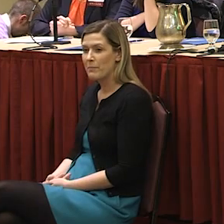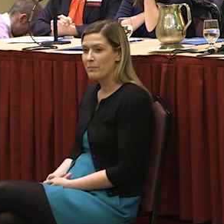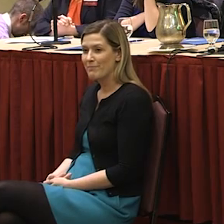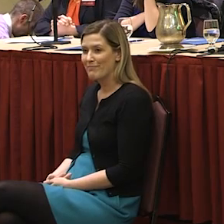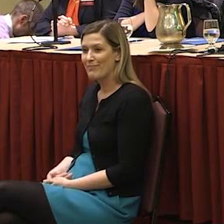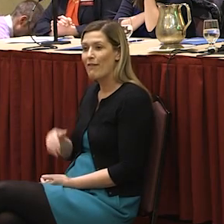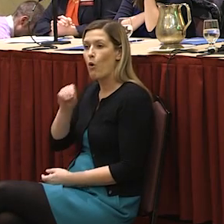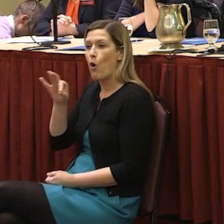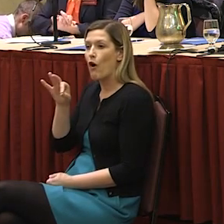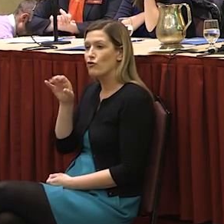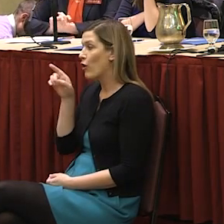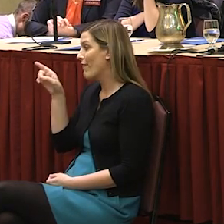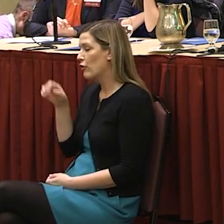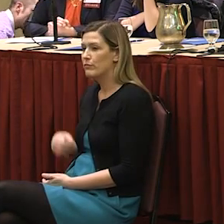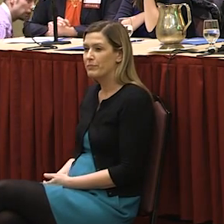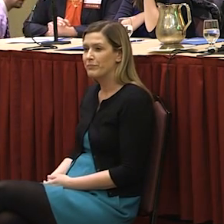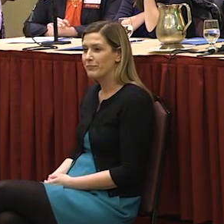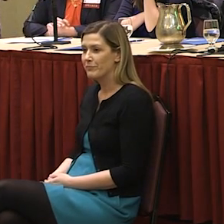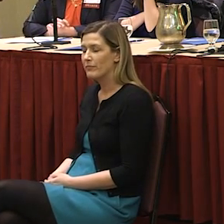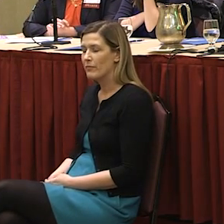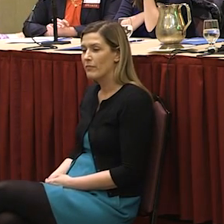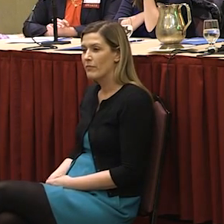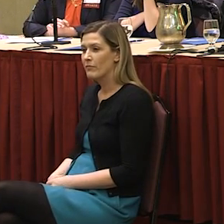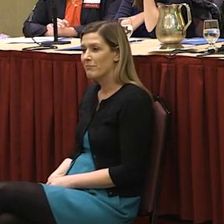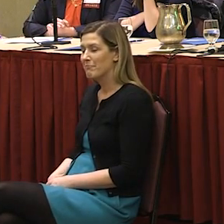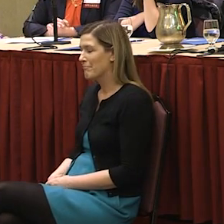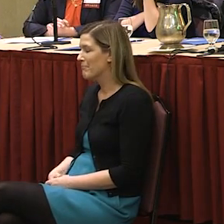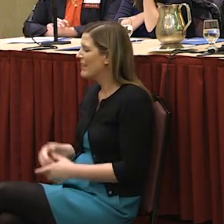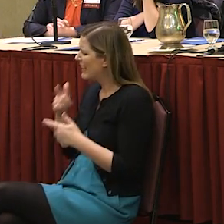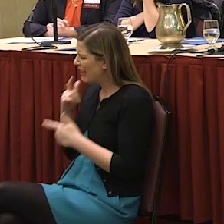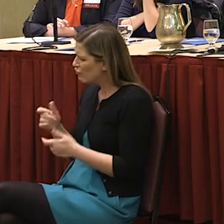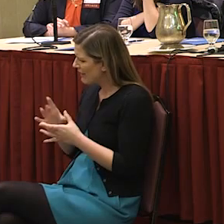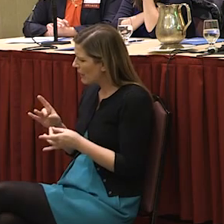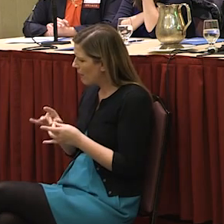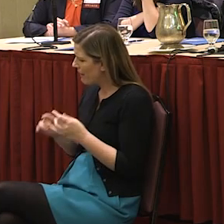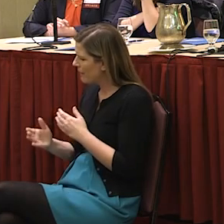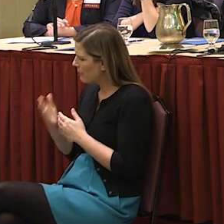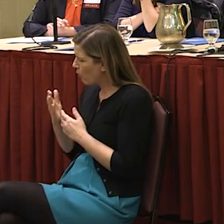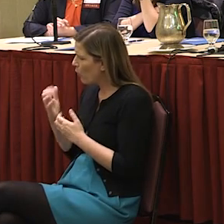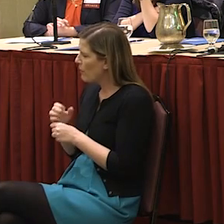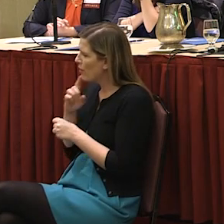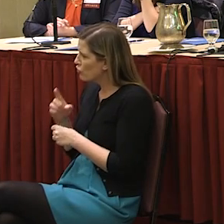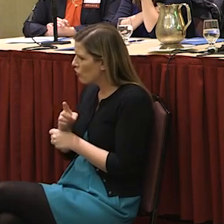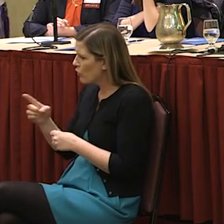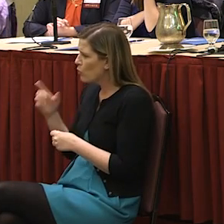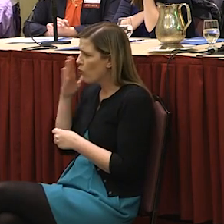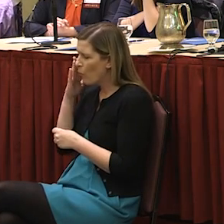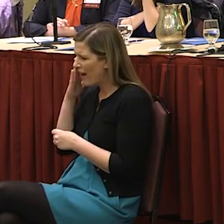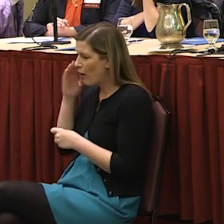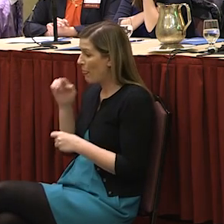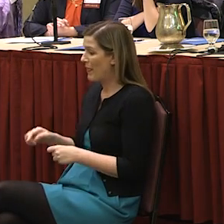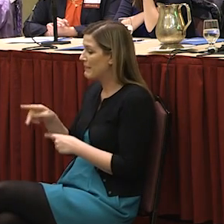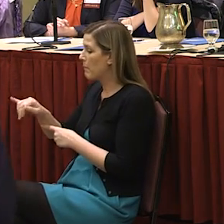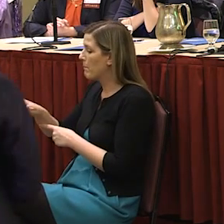Here it goes. So the community health team, there was an interesting comment this morning, and I just want to make sure that you're all aware that this is a